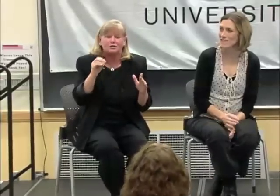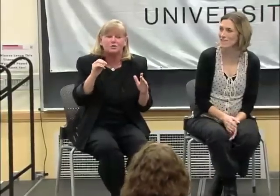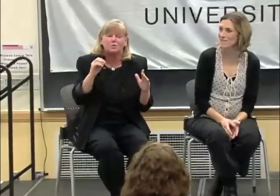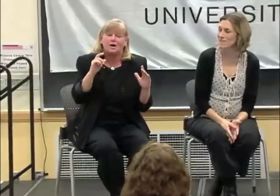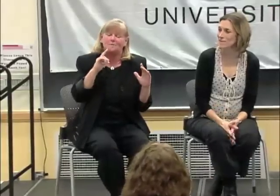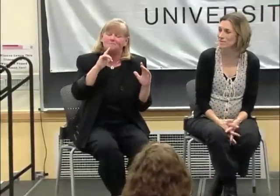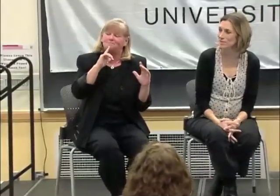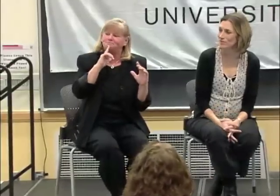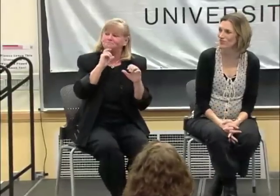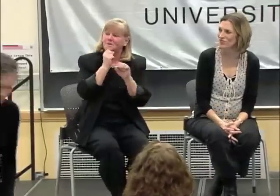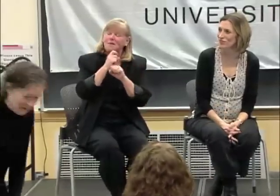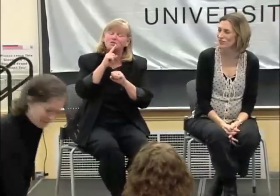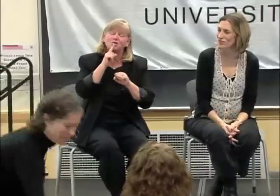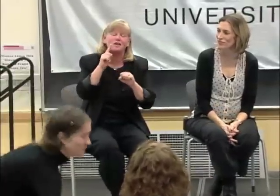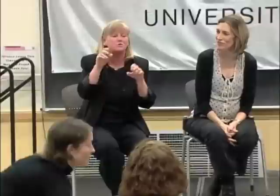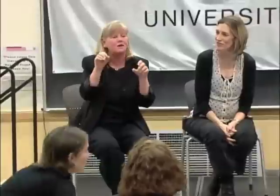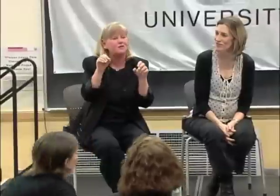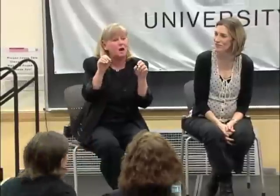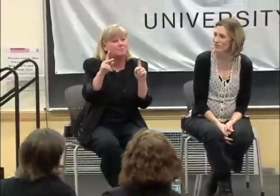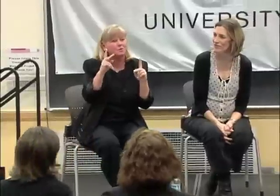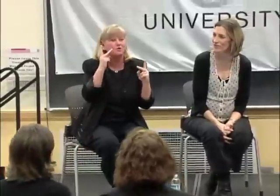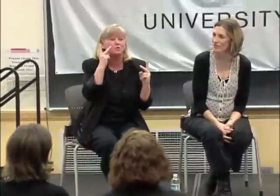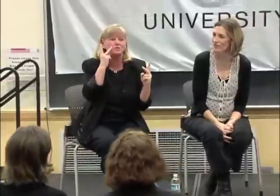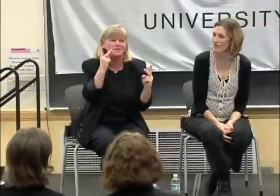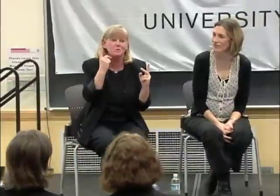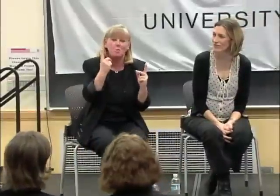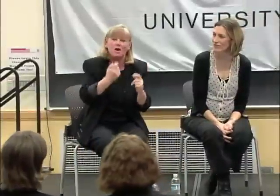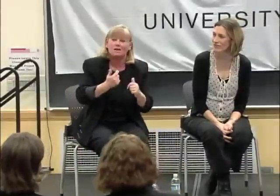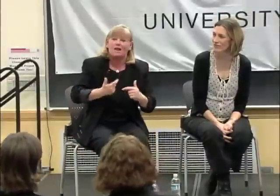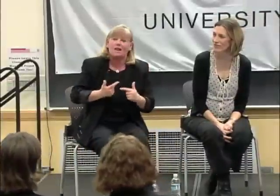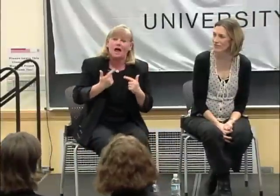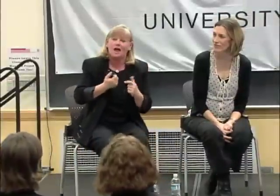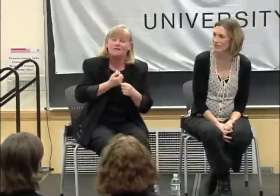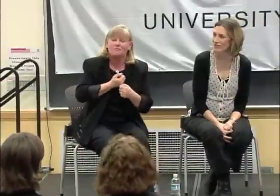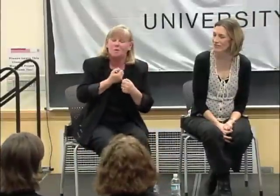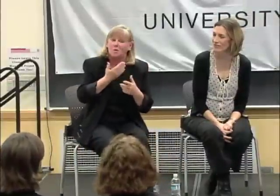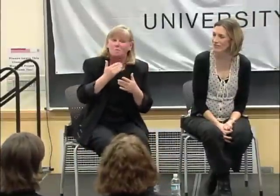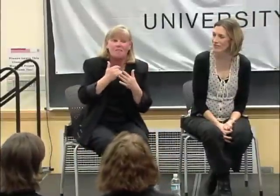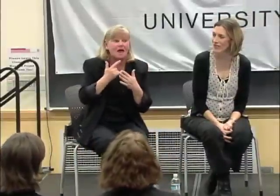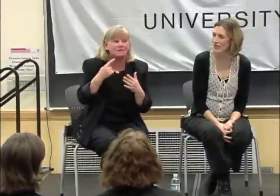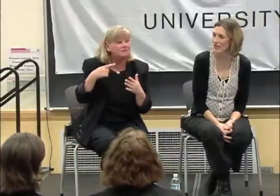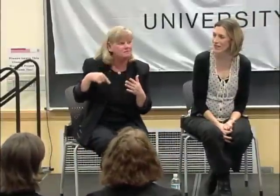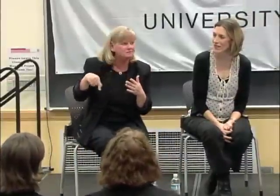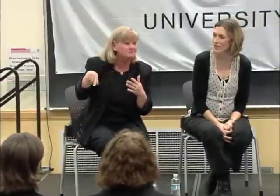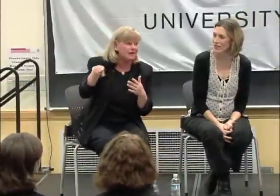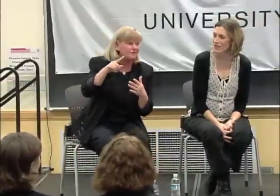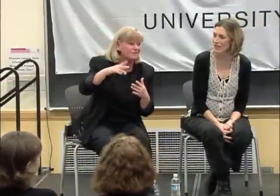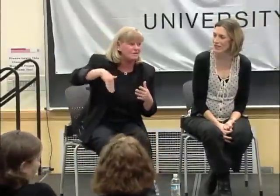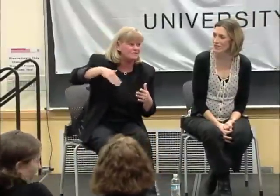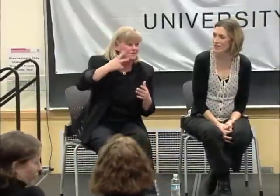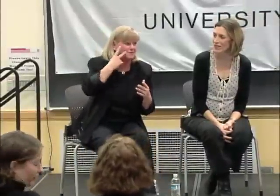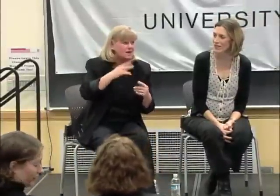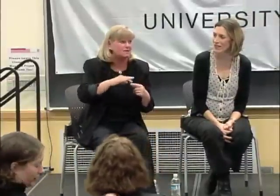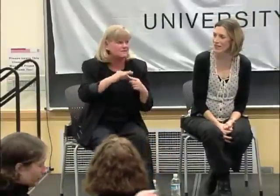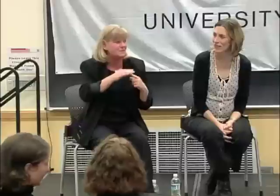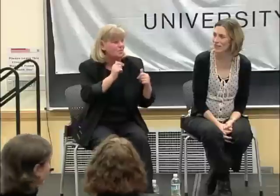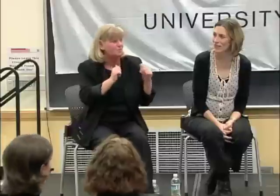to make sure that you have the opportunity to see one live poem that none of us have seen yet, except the